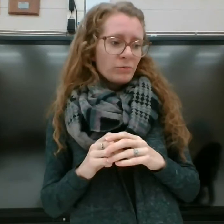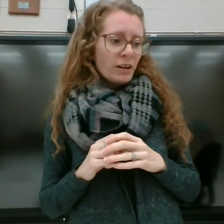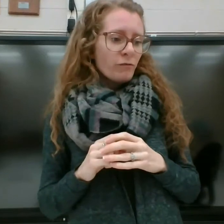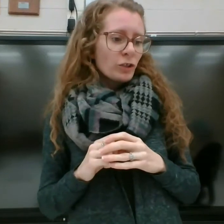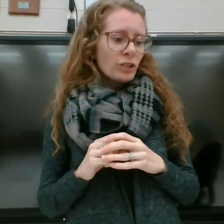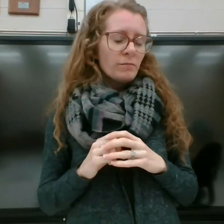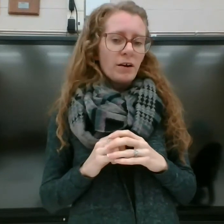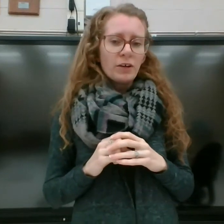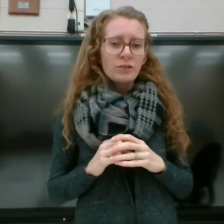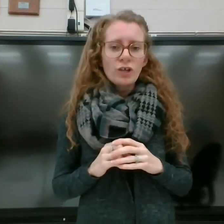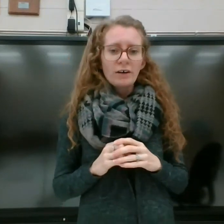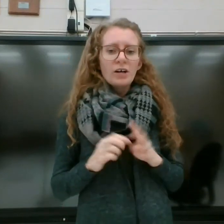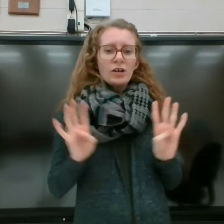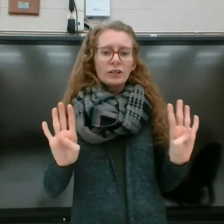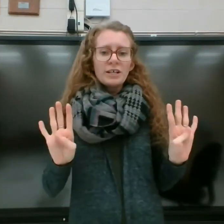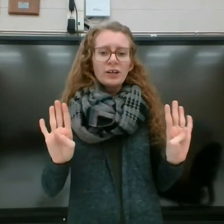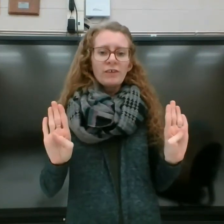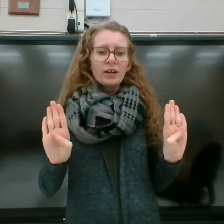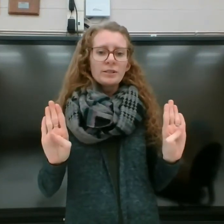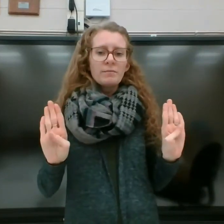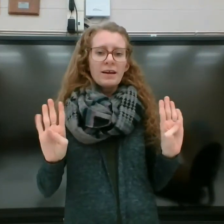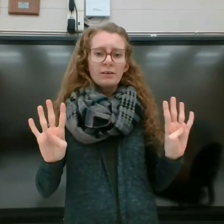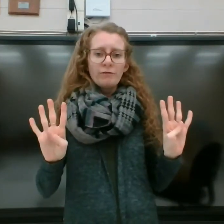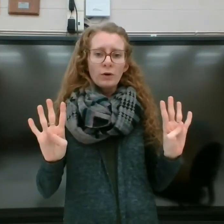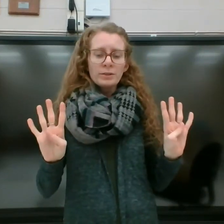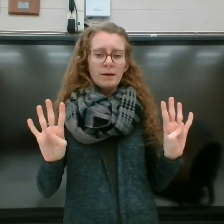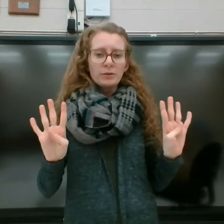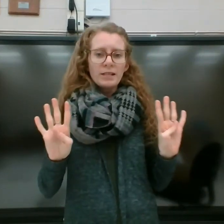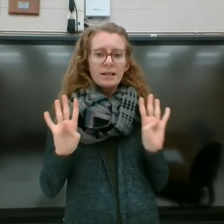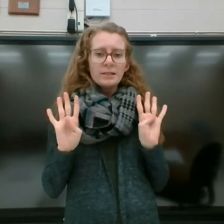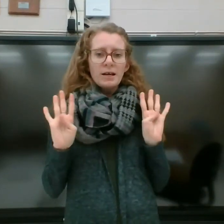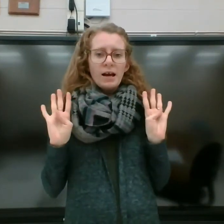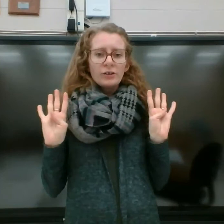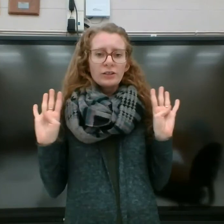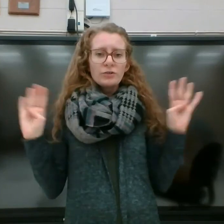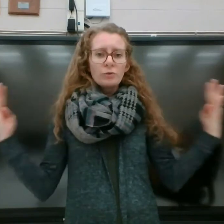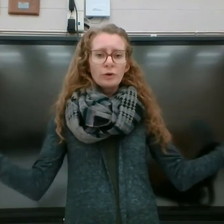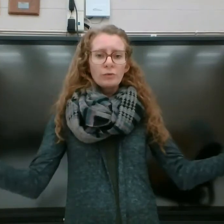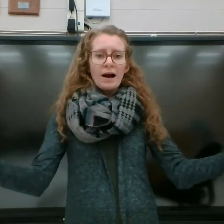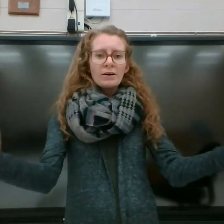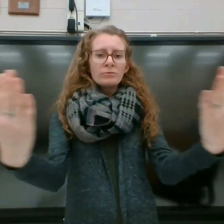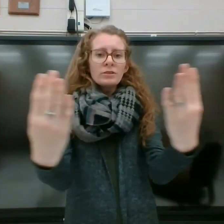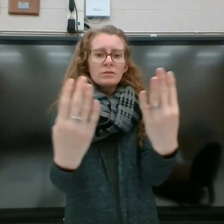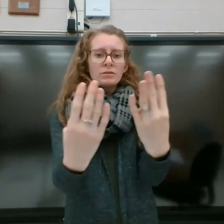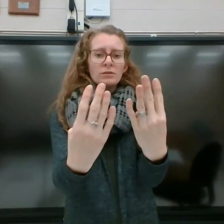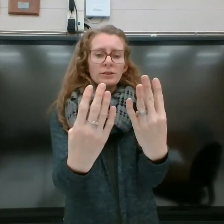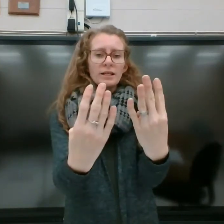young, virgin, mother, and child. You're going to take your fingers and make fours on both sides, and you're going to do the word round. Looks like